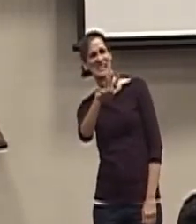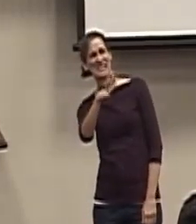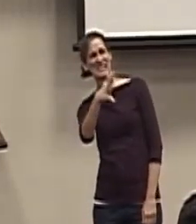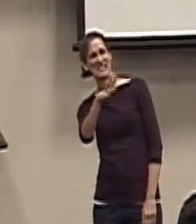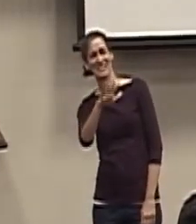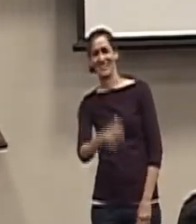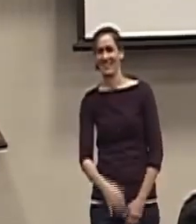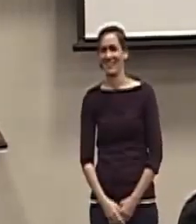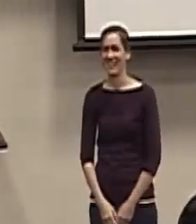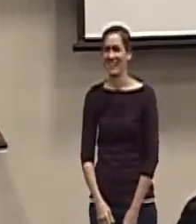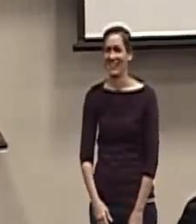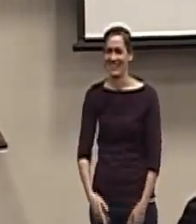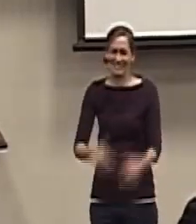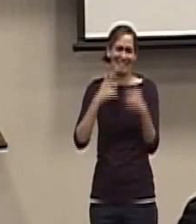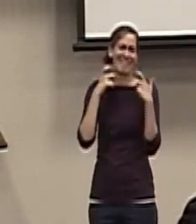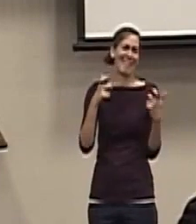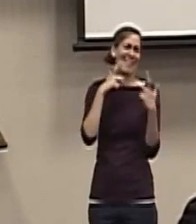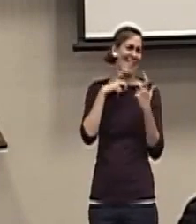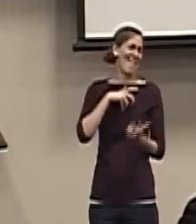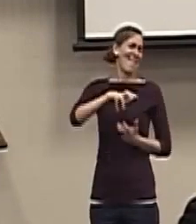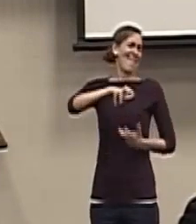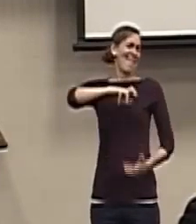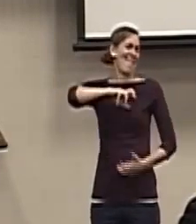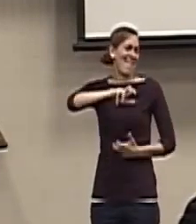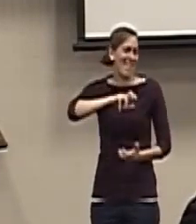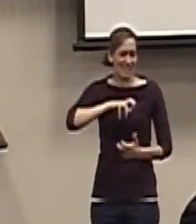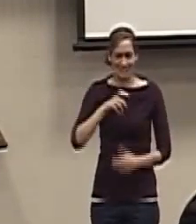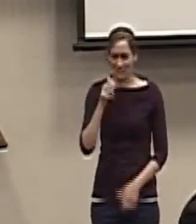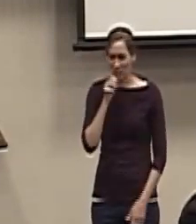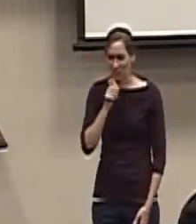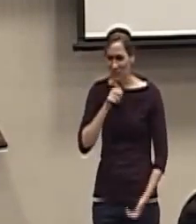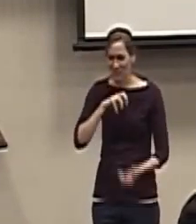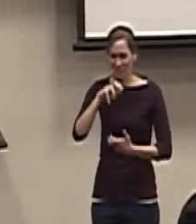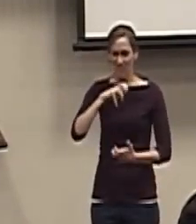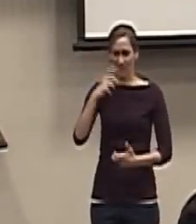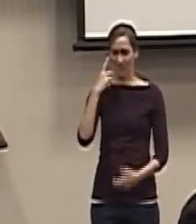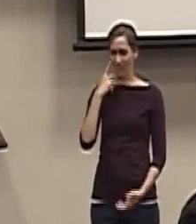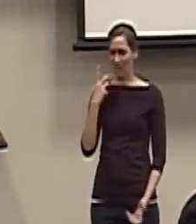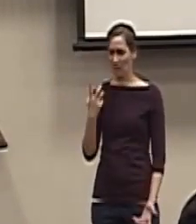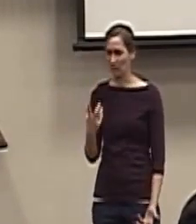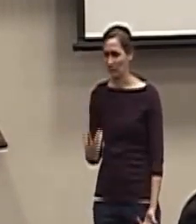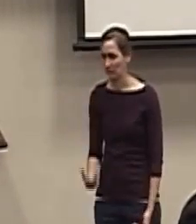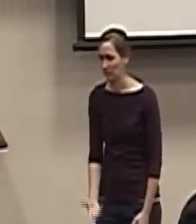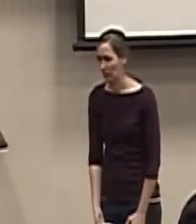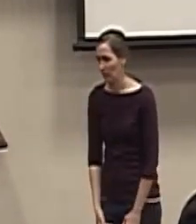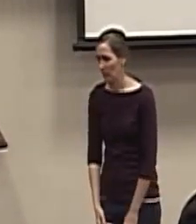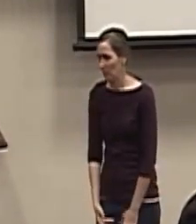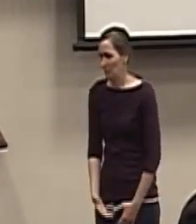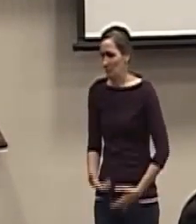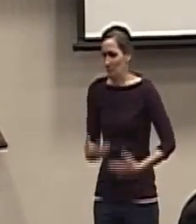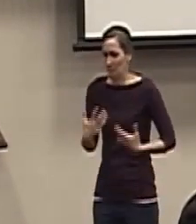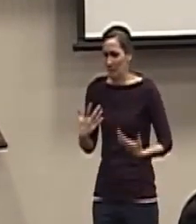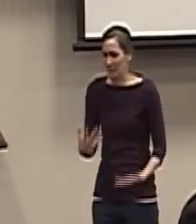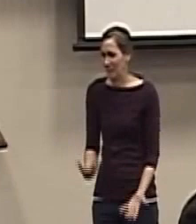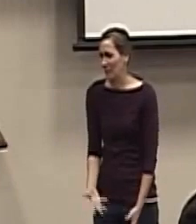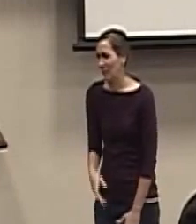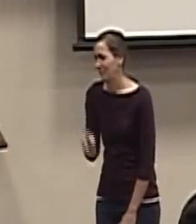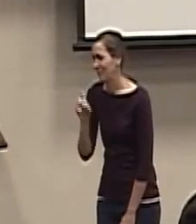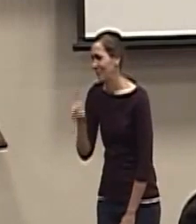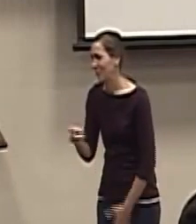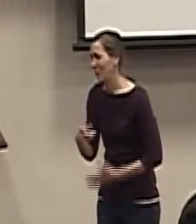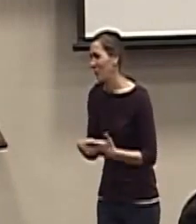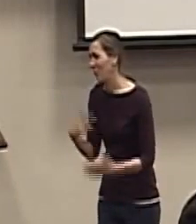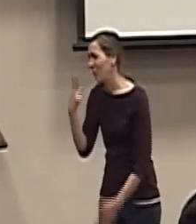And then she busts up laughing. And I thought, I know I shouldn't. But I went ahead and asked her, "Jordan, what's so